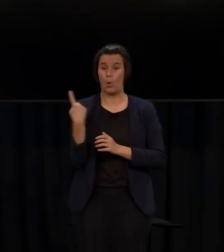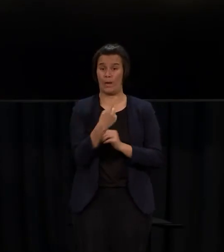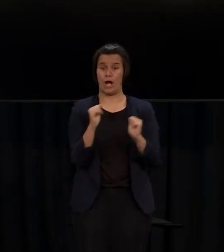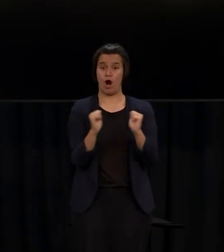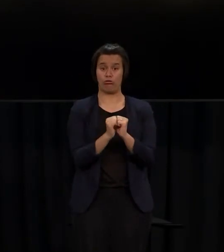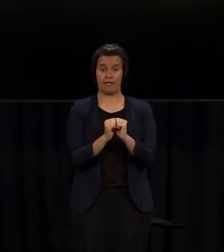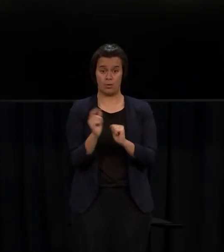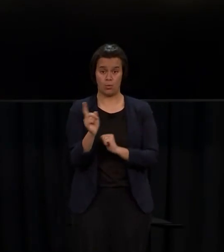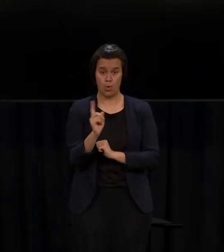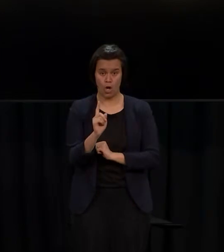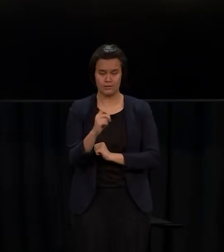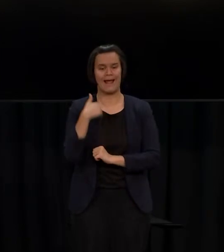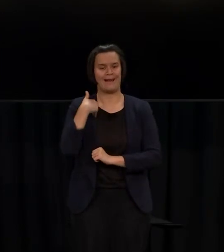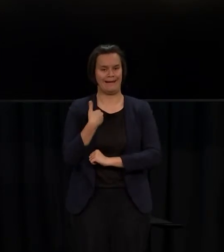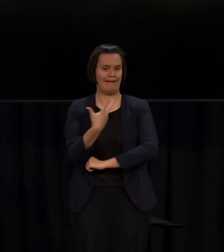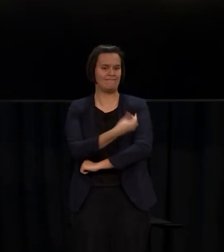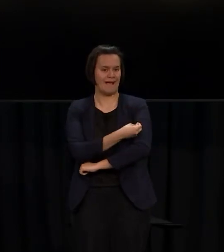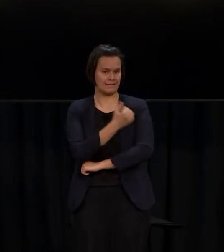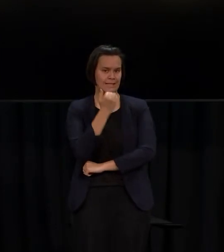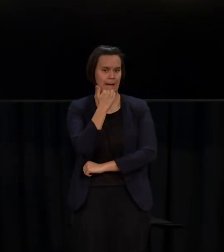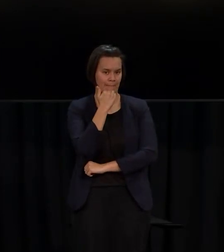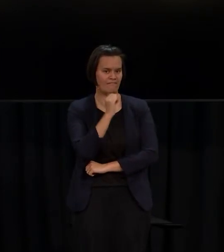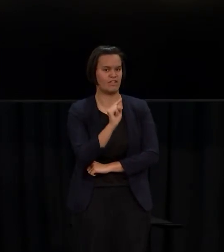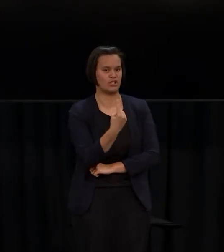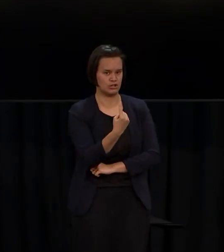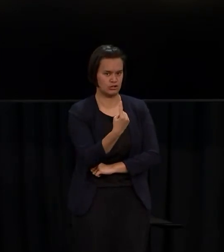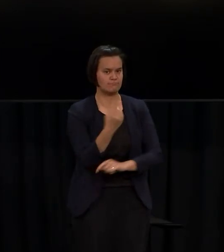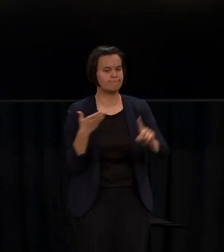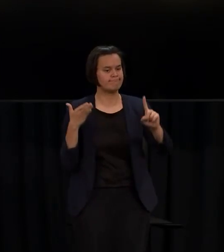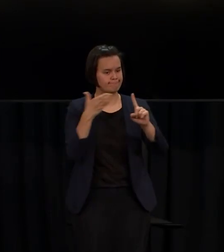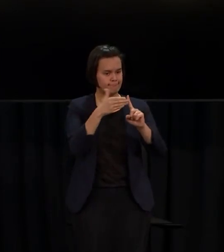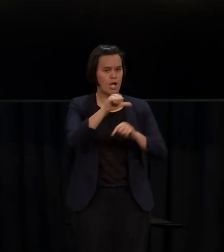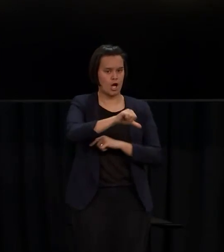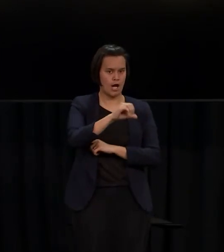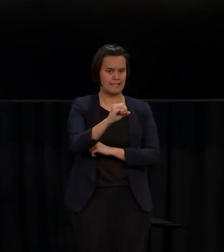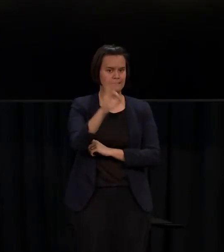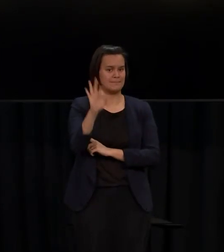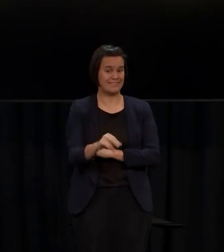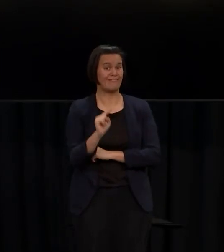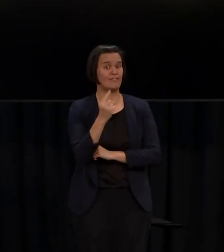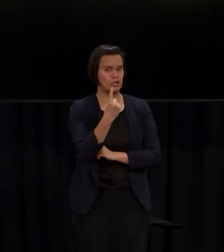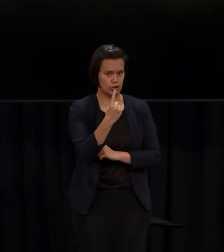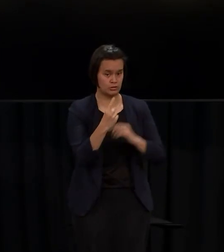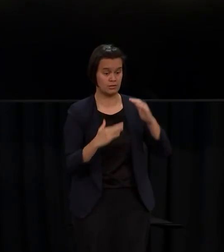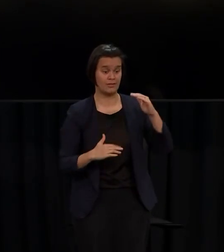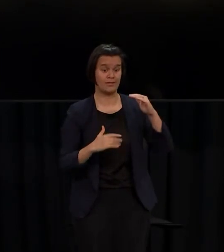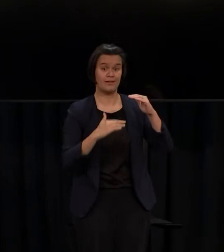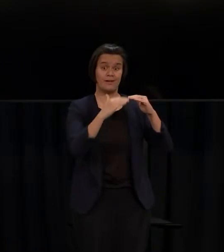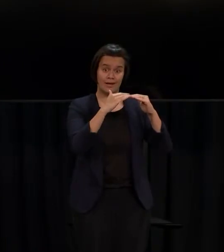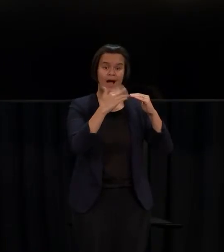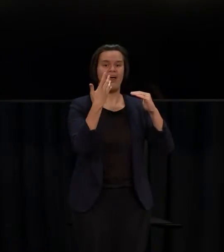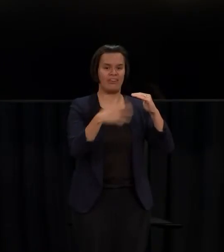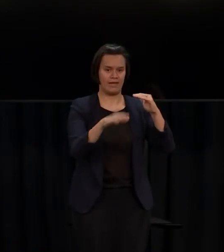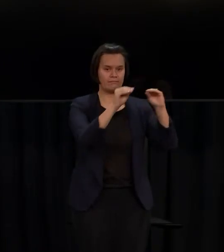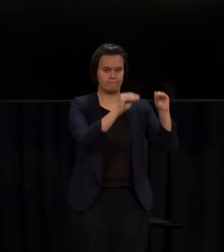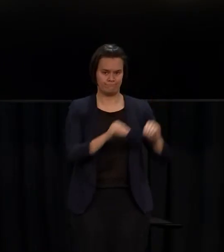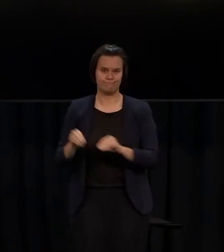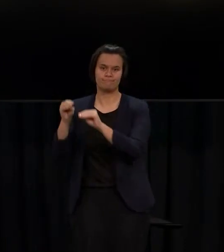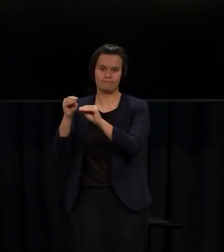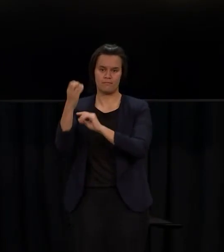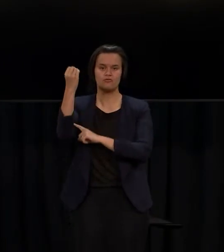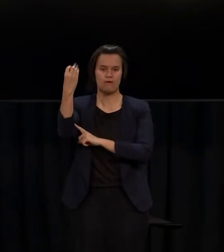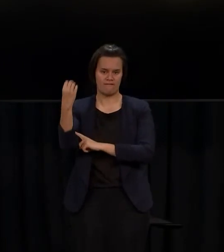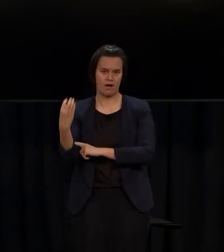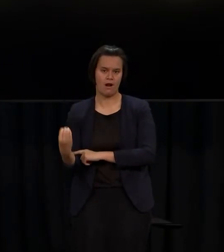move into it. But equally, of course, people can see that if they want to attend hospitality